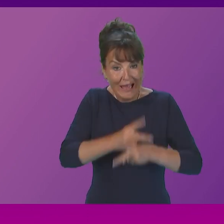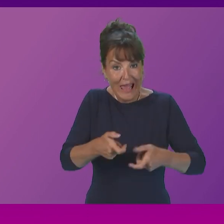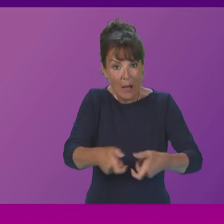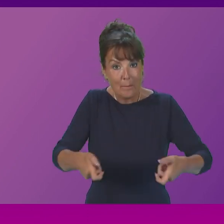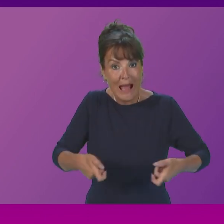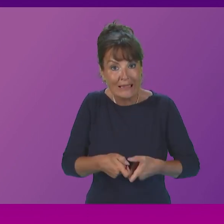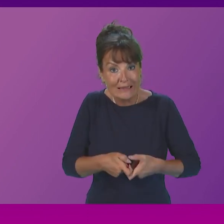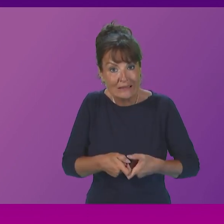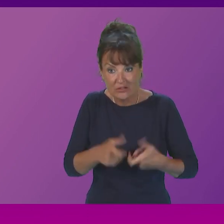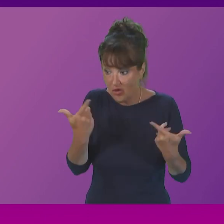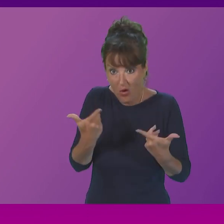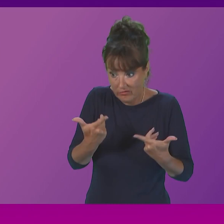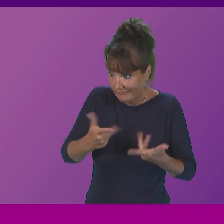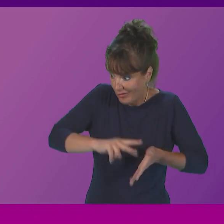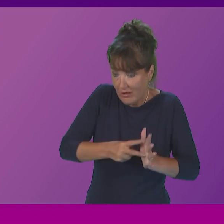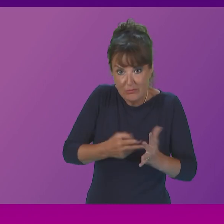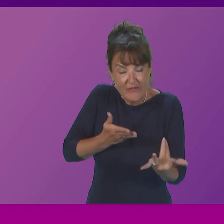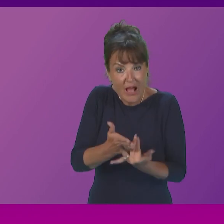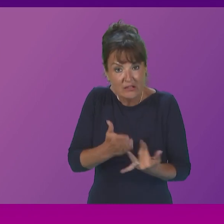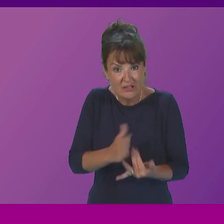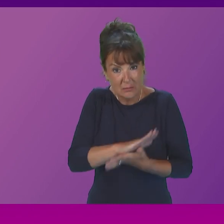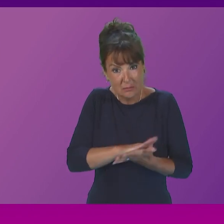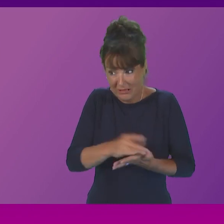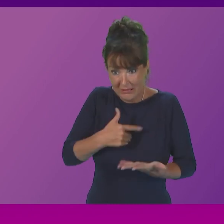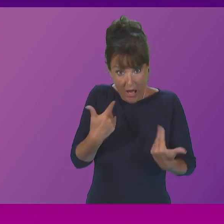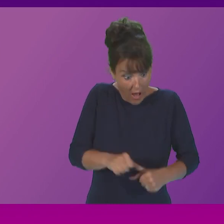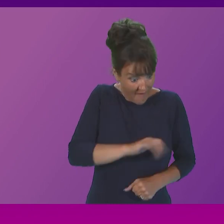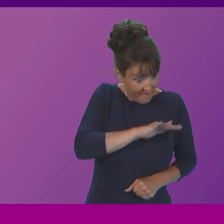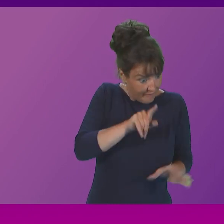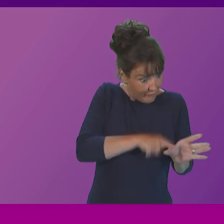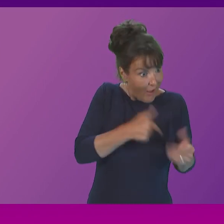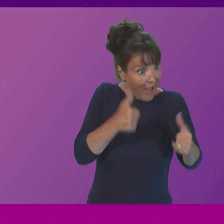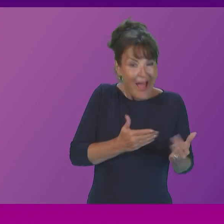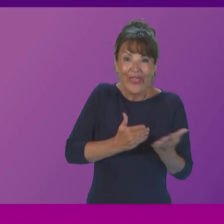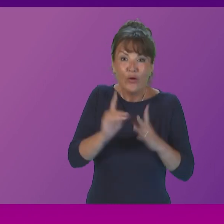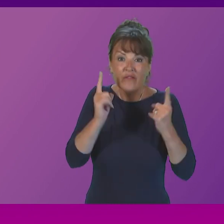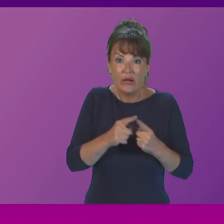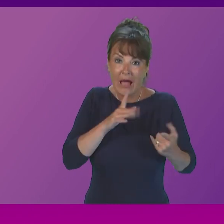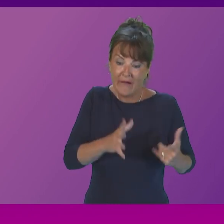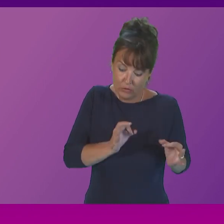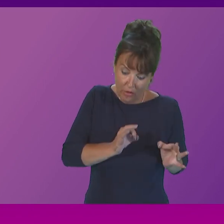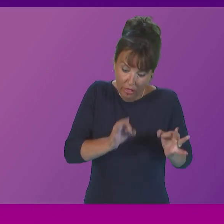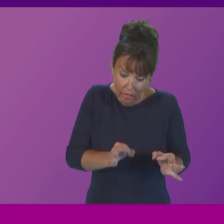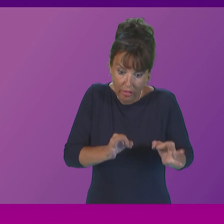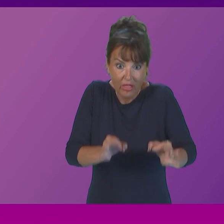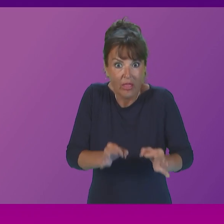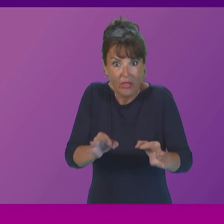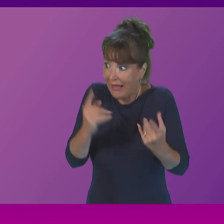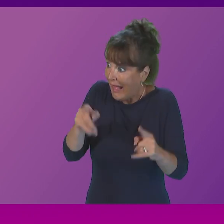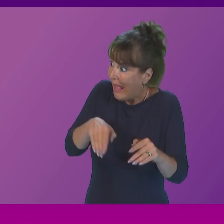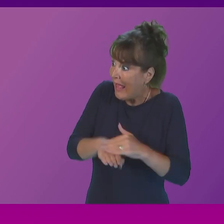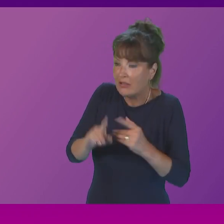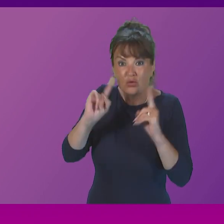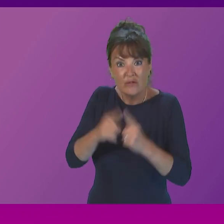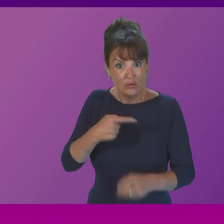keep deferring my university place, despite having got the grades in fifth year. And my mum said, well, you're not hanging about here doing nothing, so you either get a